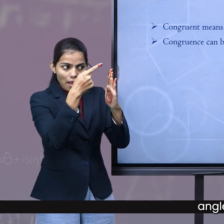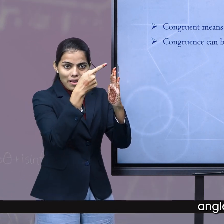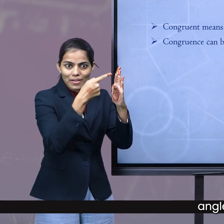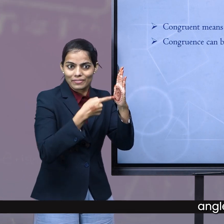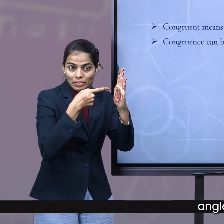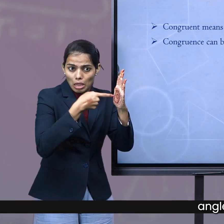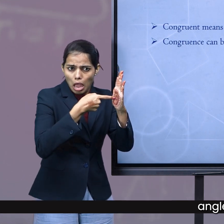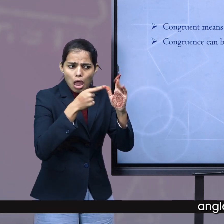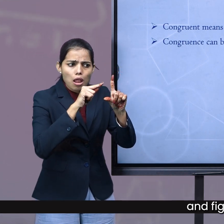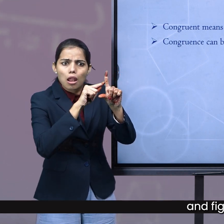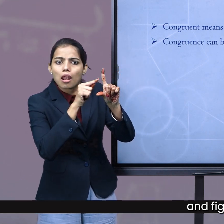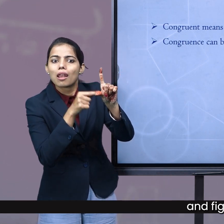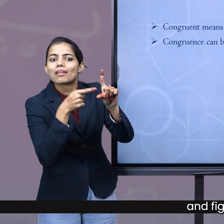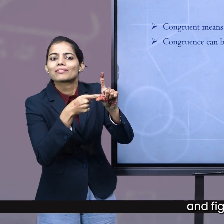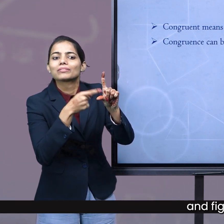angles, and figures.